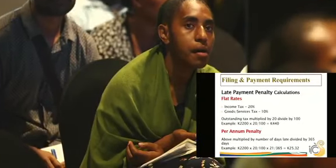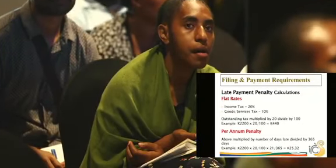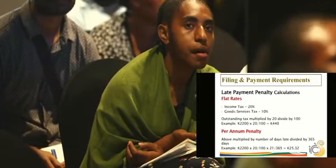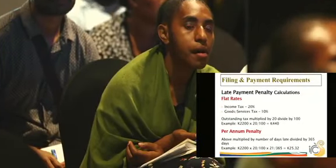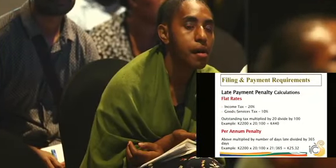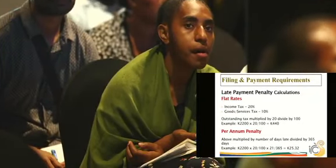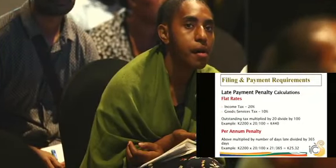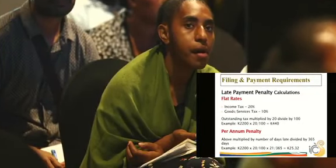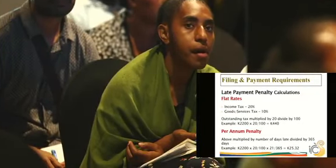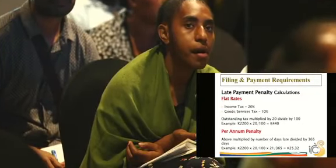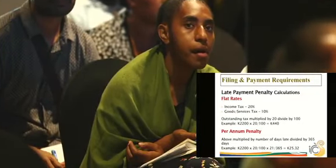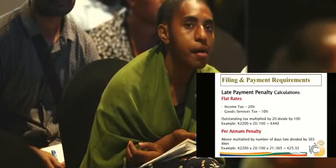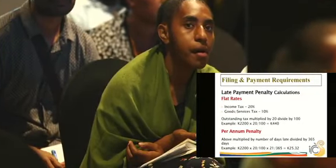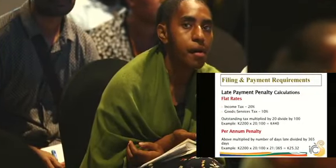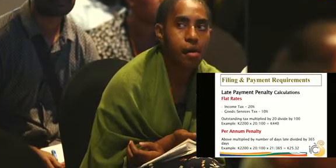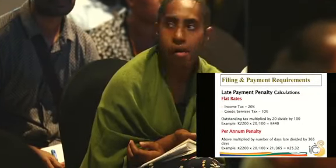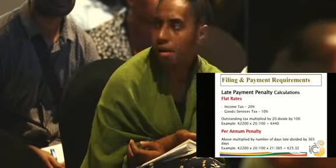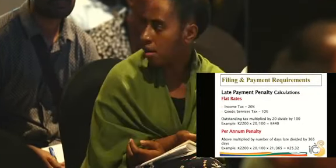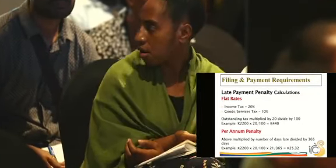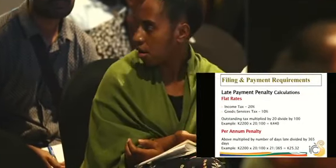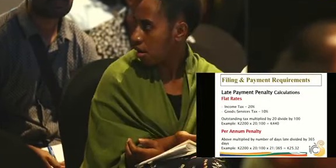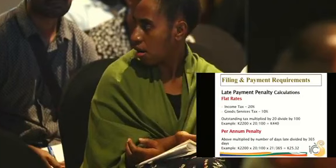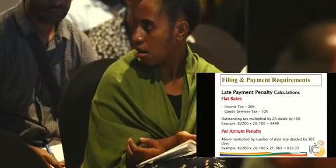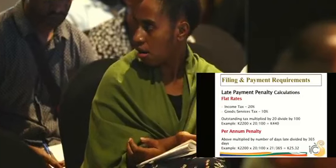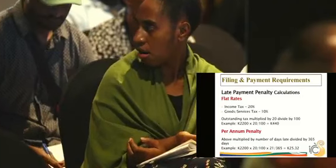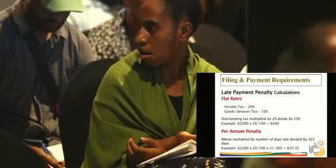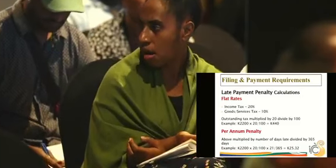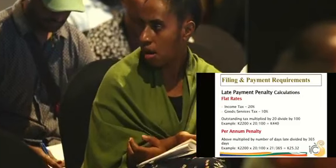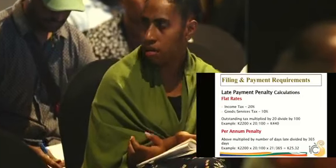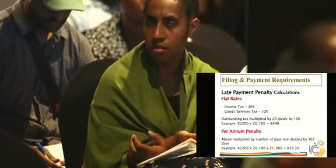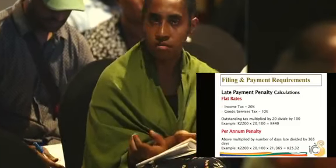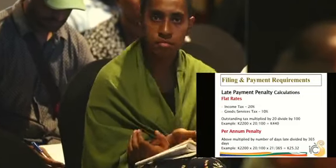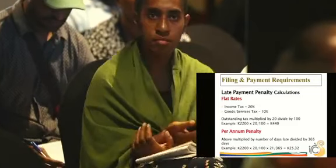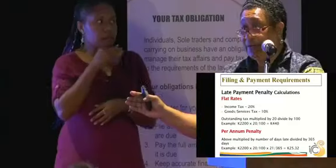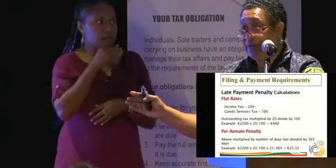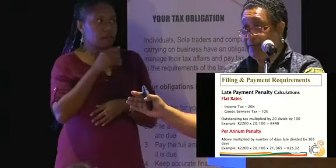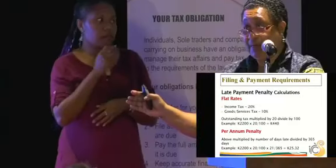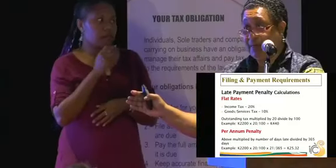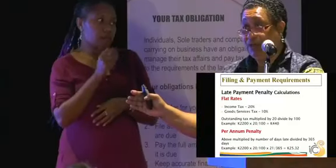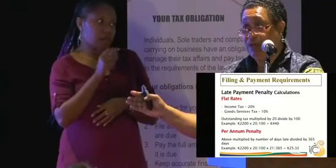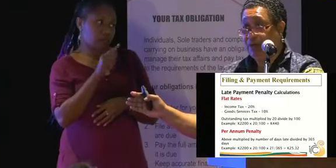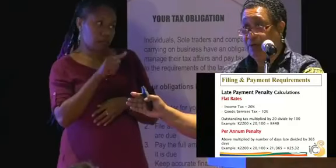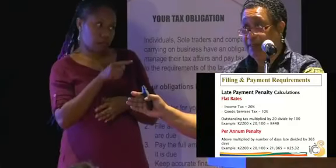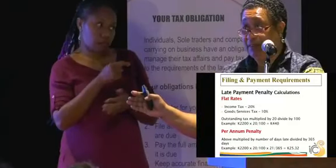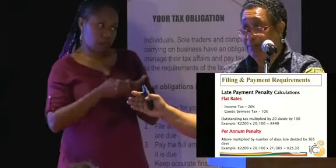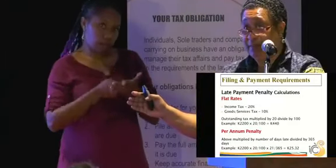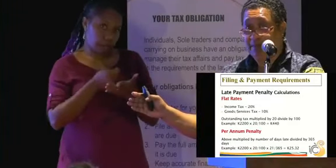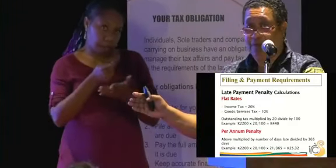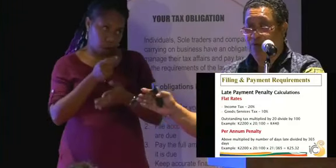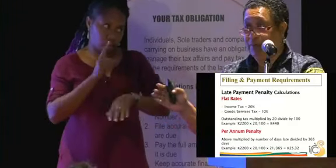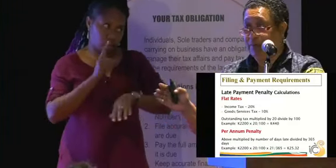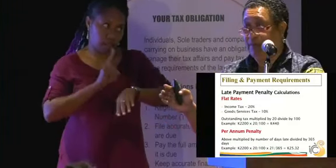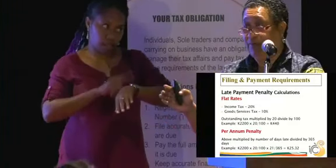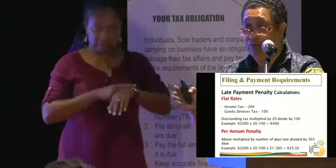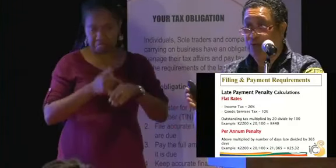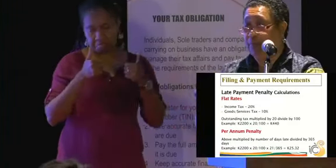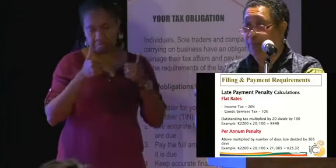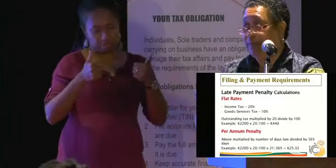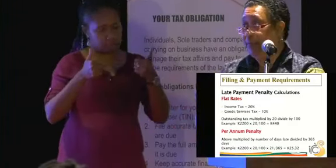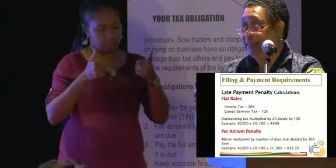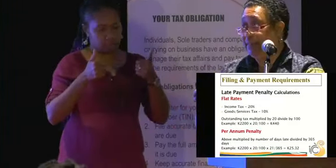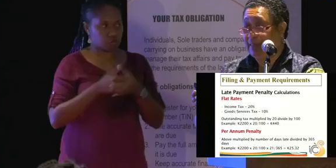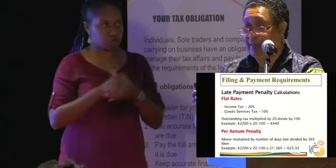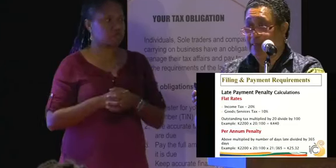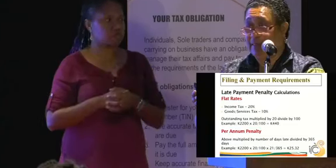2,665 Kina 32 Toya. So if you pay on time, you avoid that additional expense to yourself or to